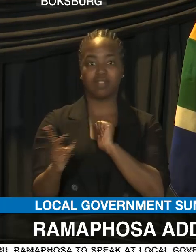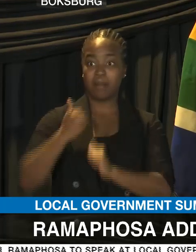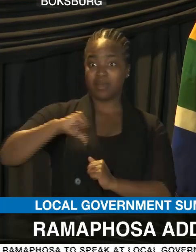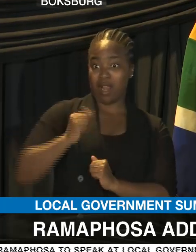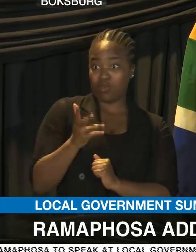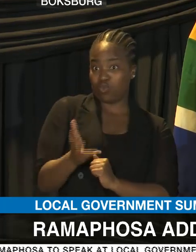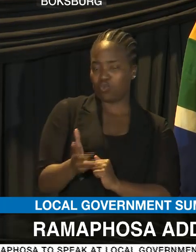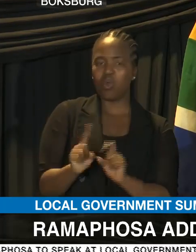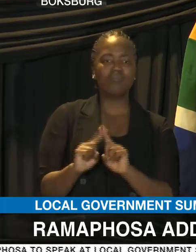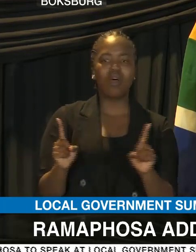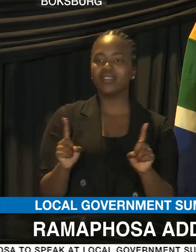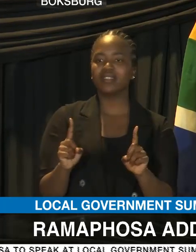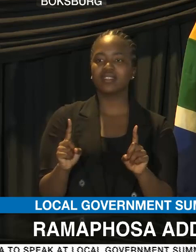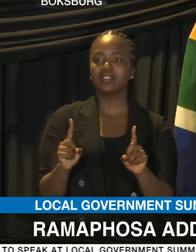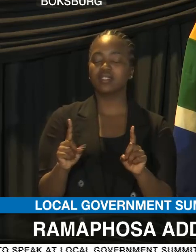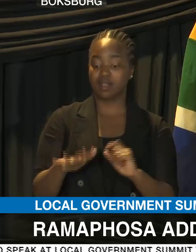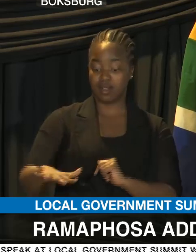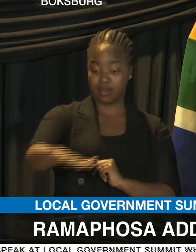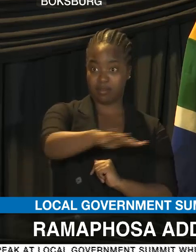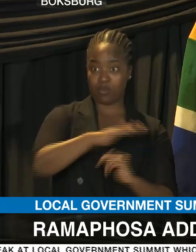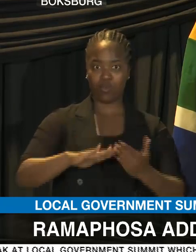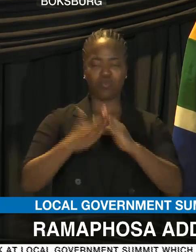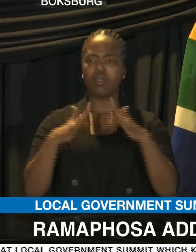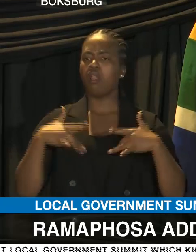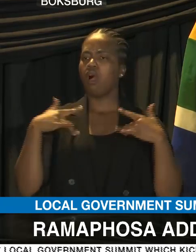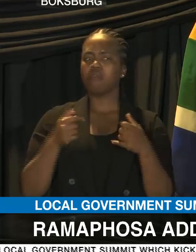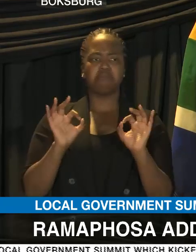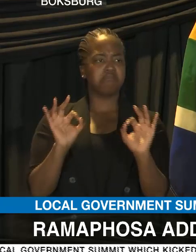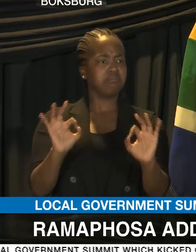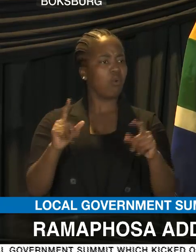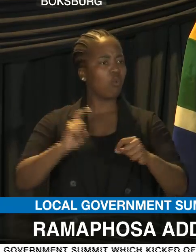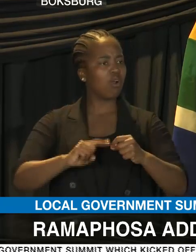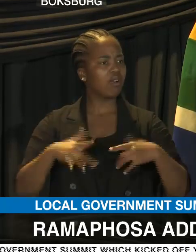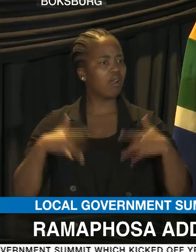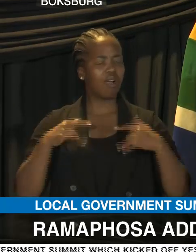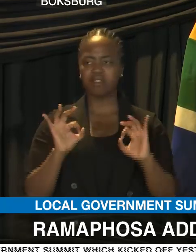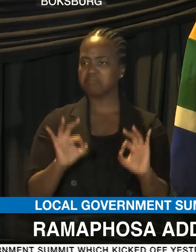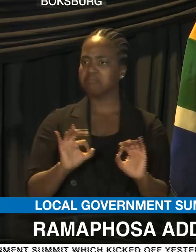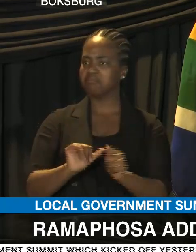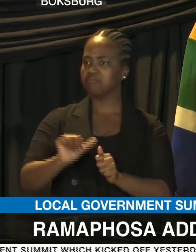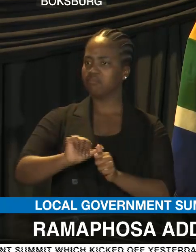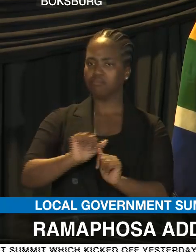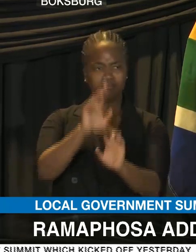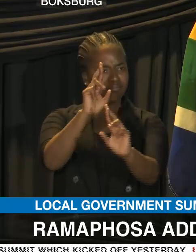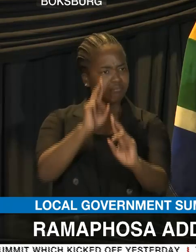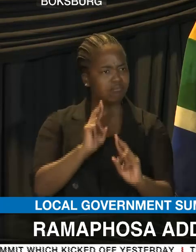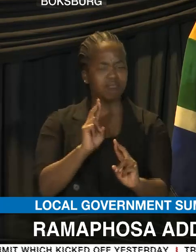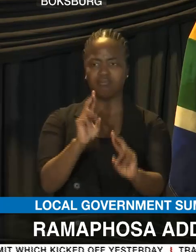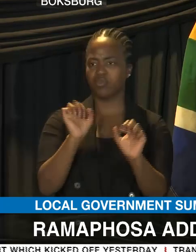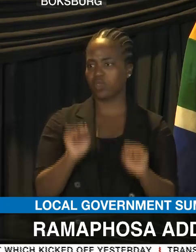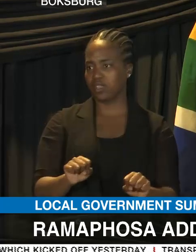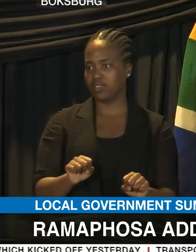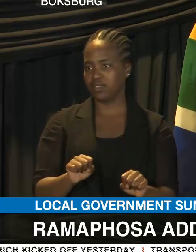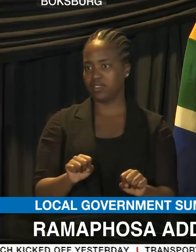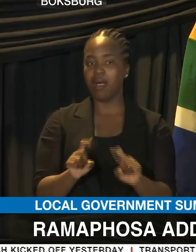municipality, not only are residents able to lead lives of quality and dignity, they